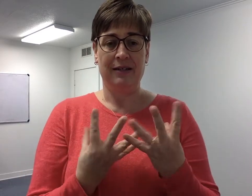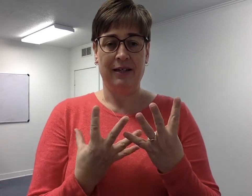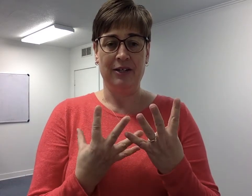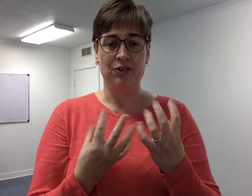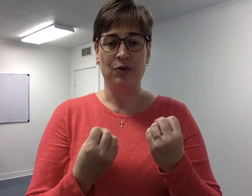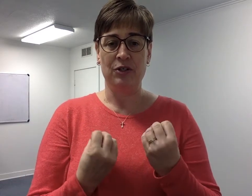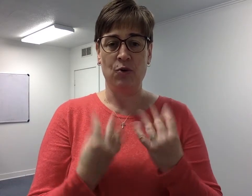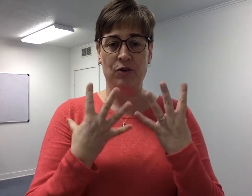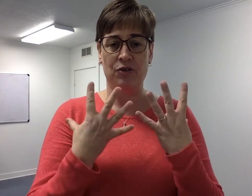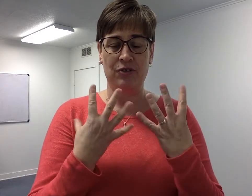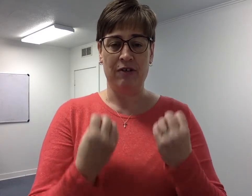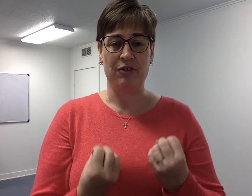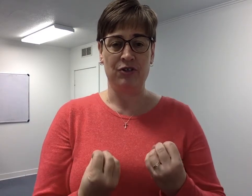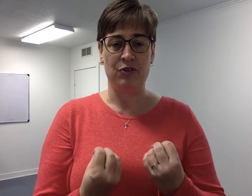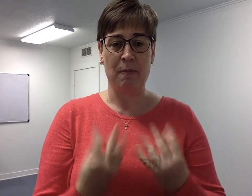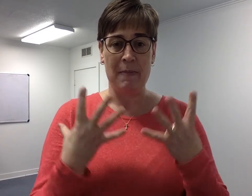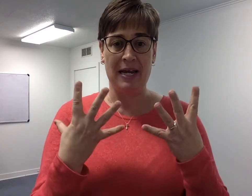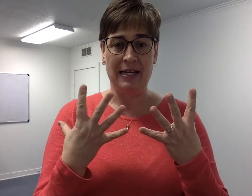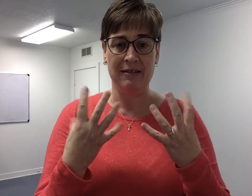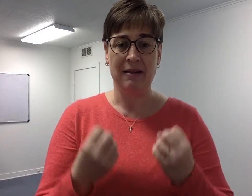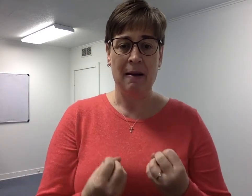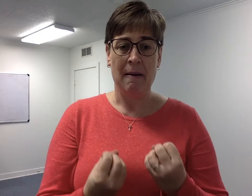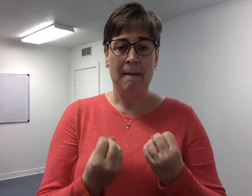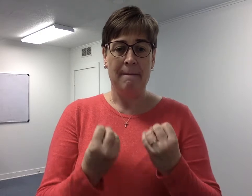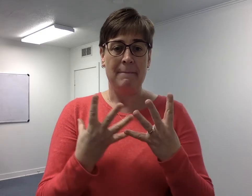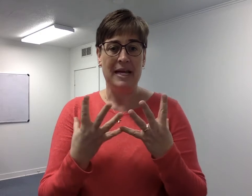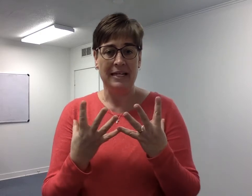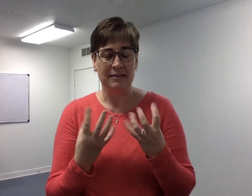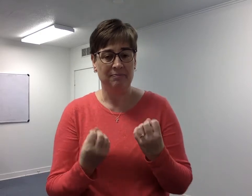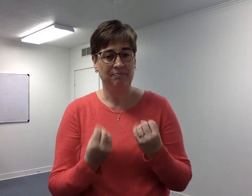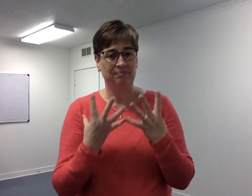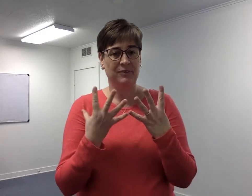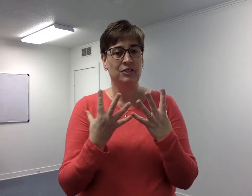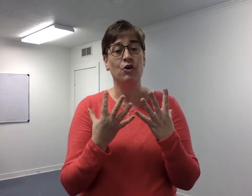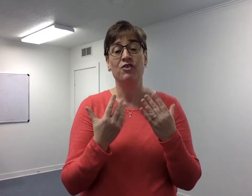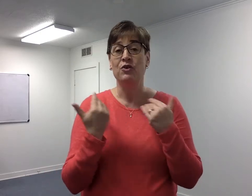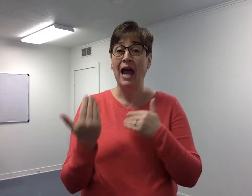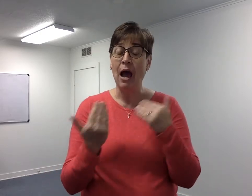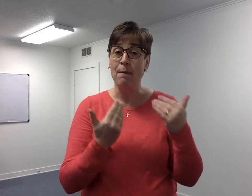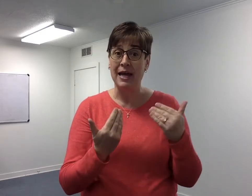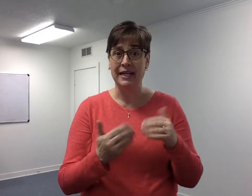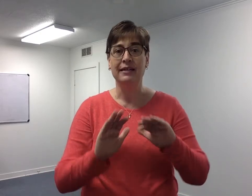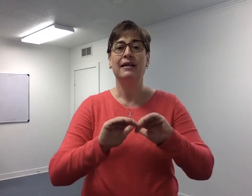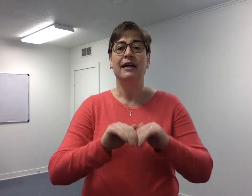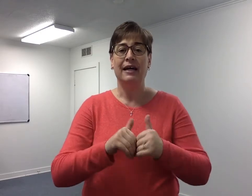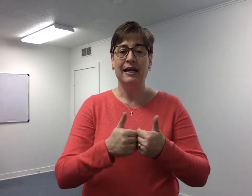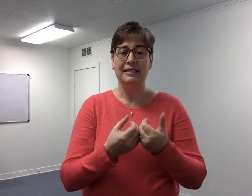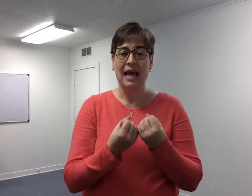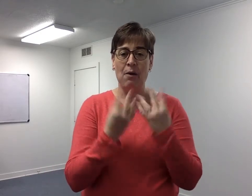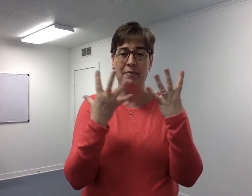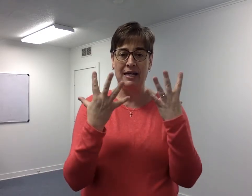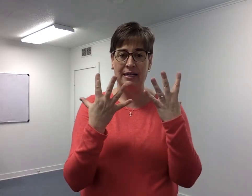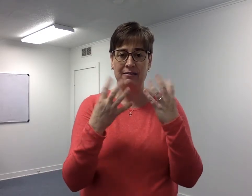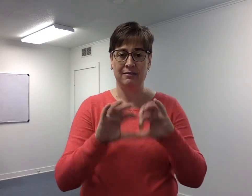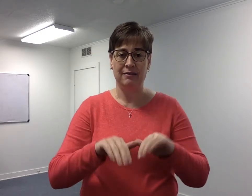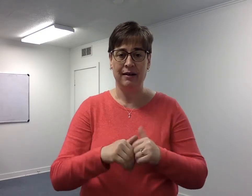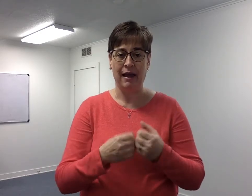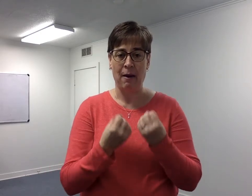And you're doing it towards yourself. You're just doing many, many. So if you do how many, it's how many, how